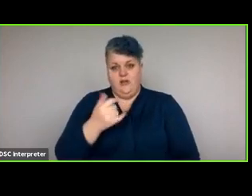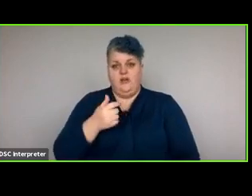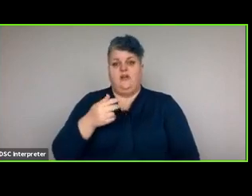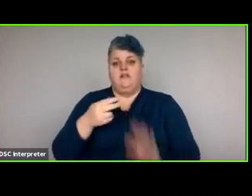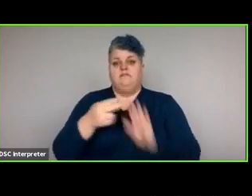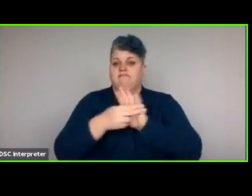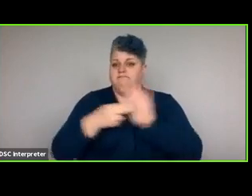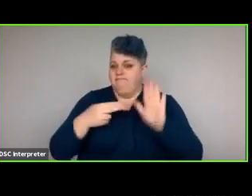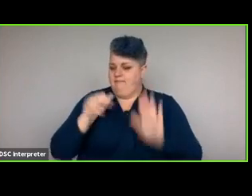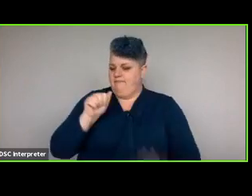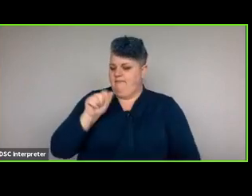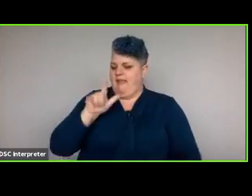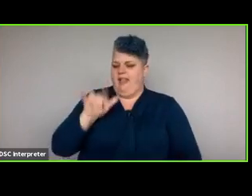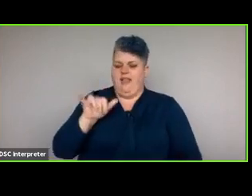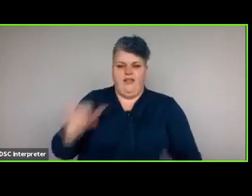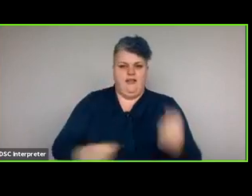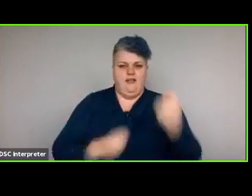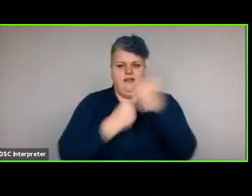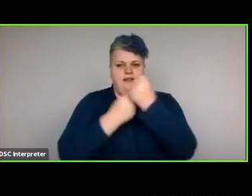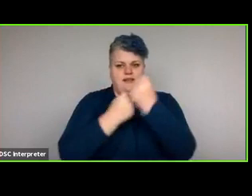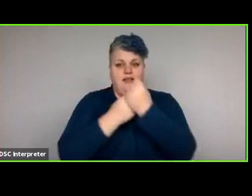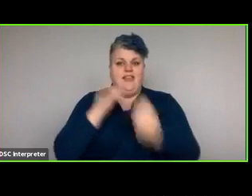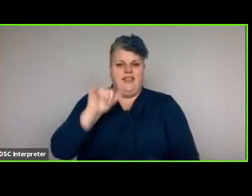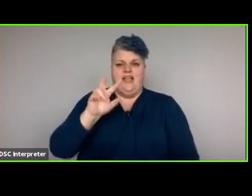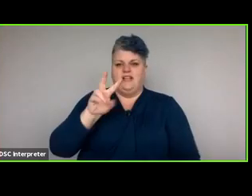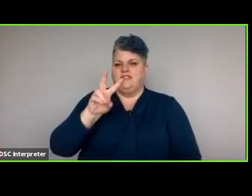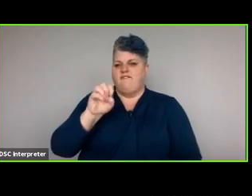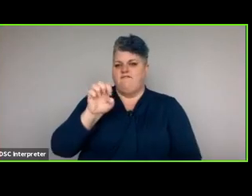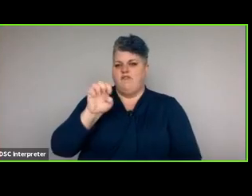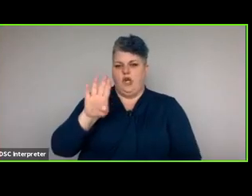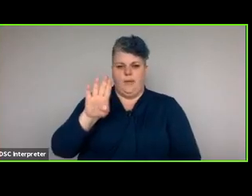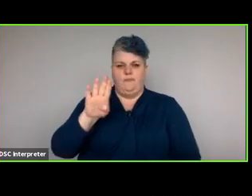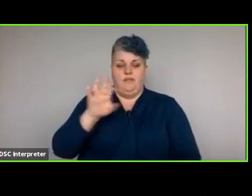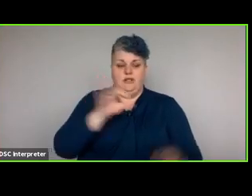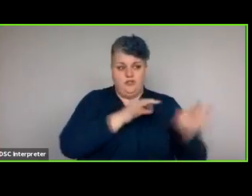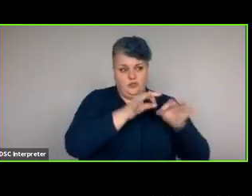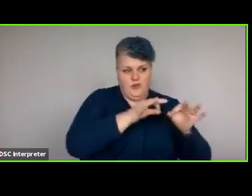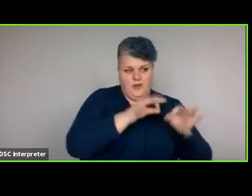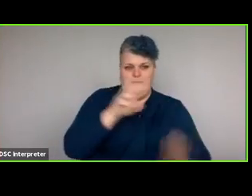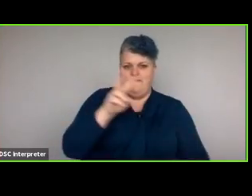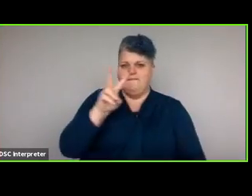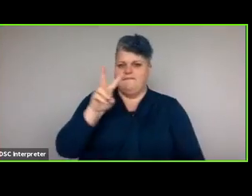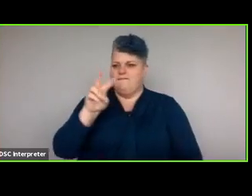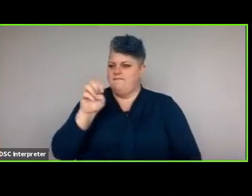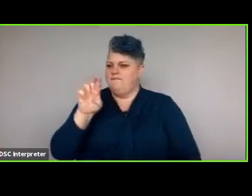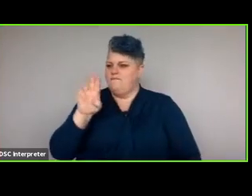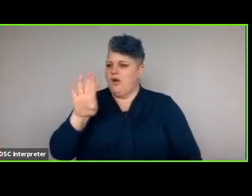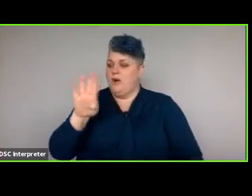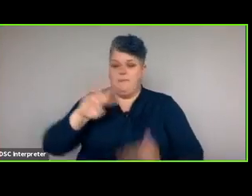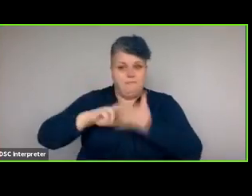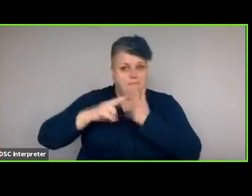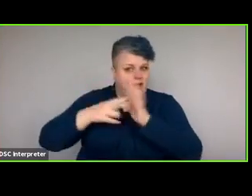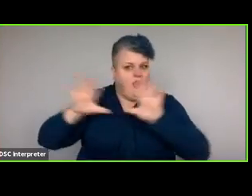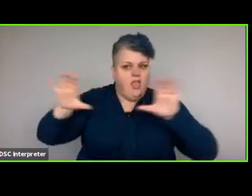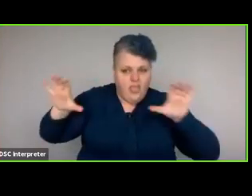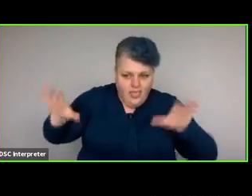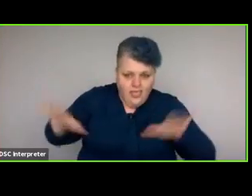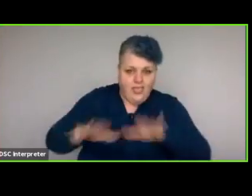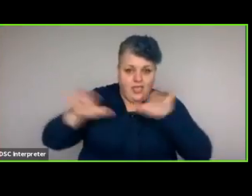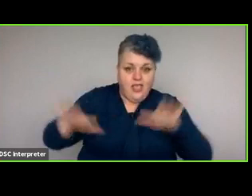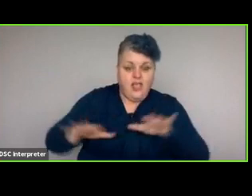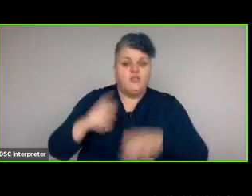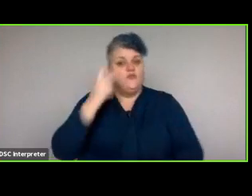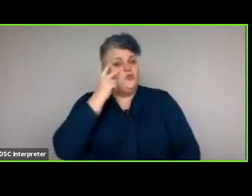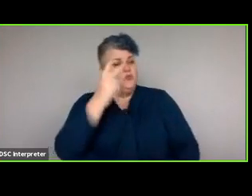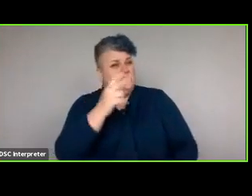ally, the allyship is a verb. It's a descriptor, but it's also a verb. And so that means that if you see someone who's making negative